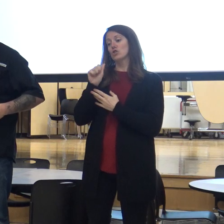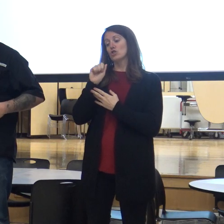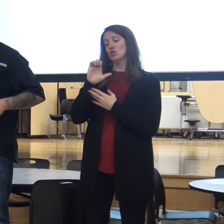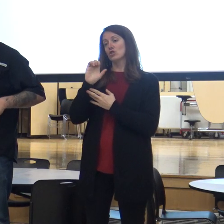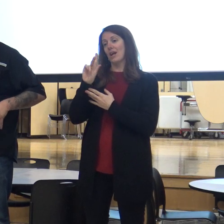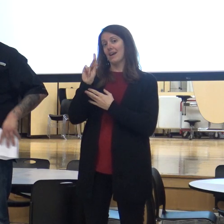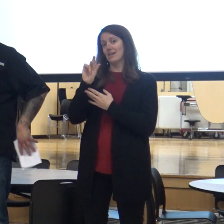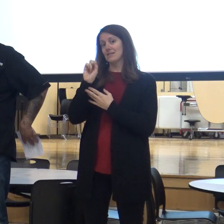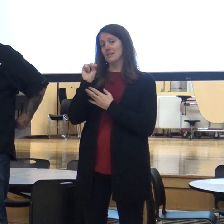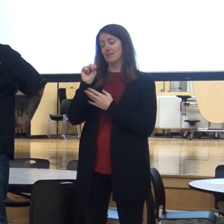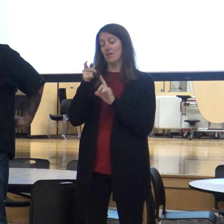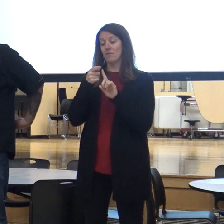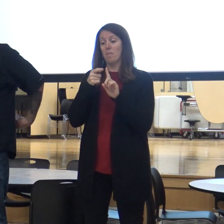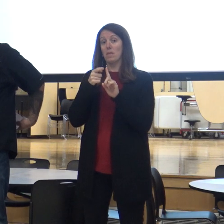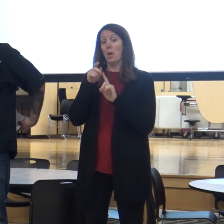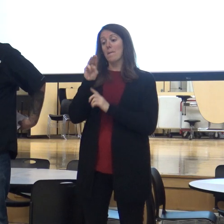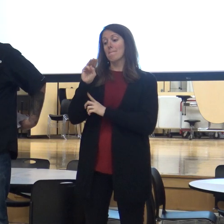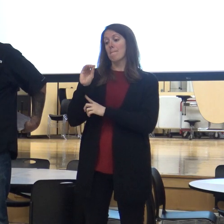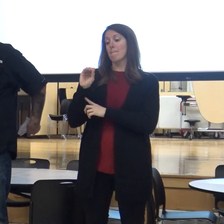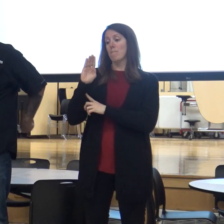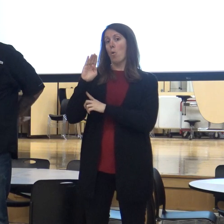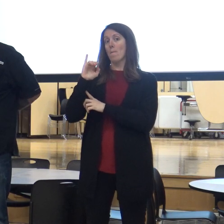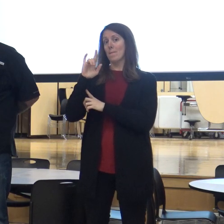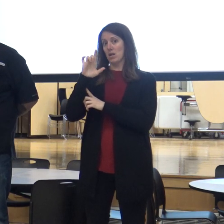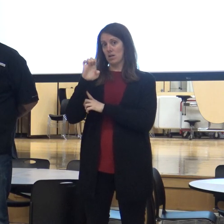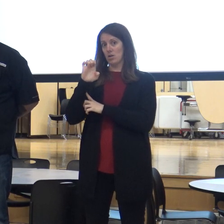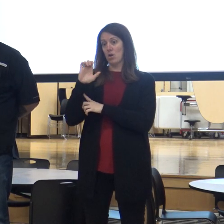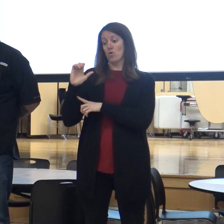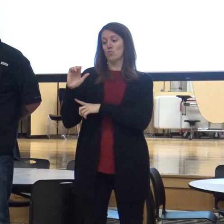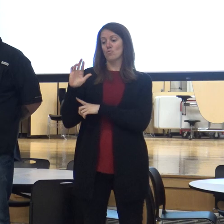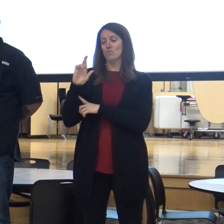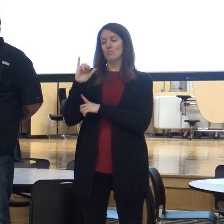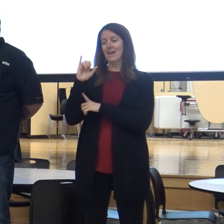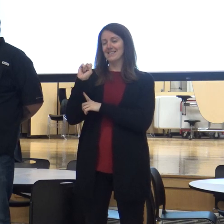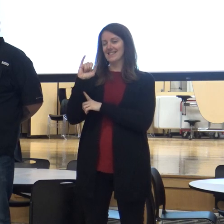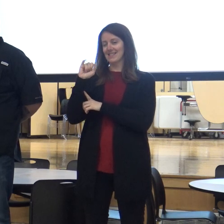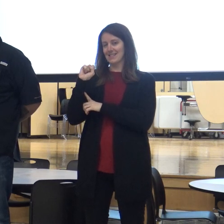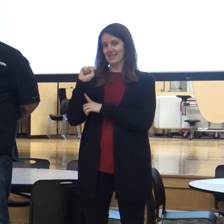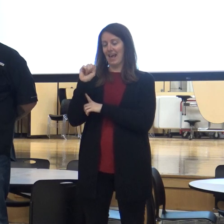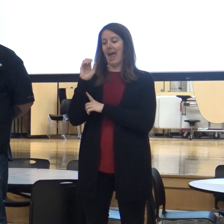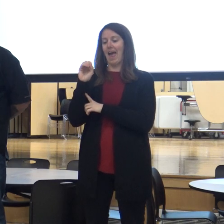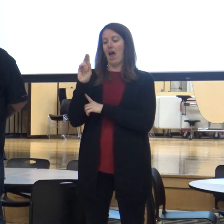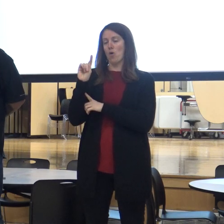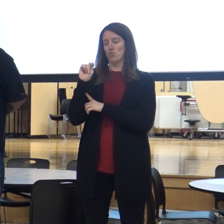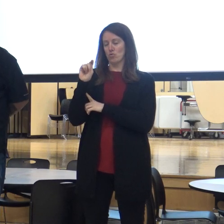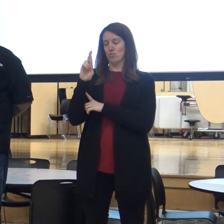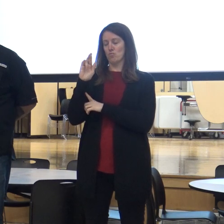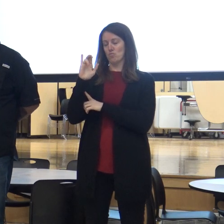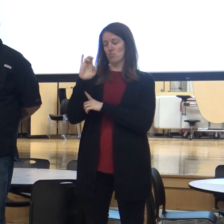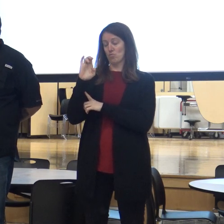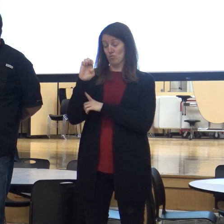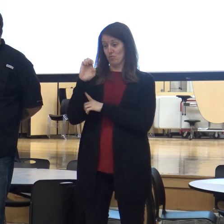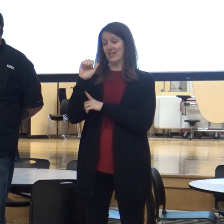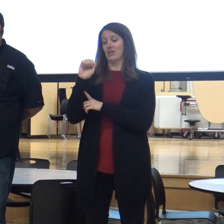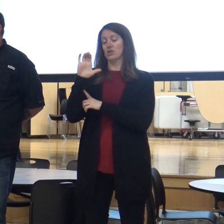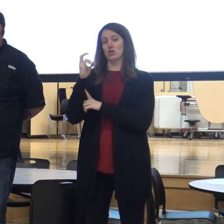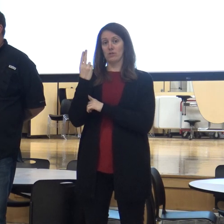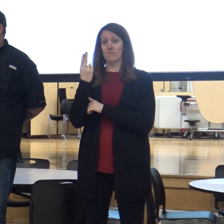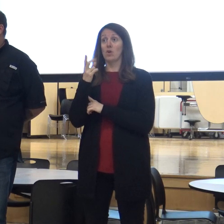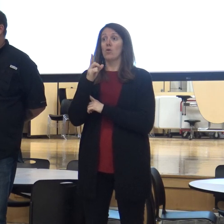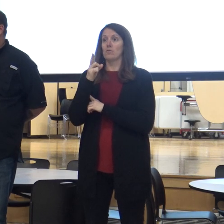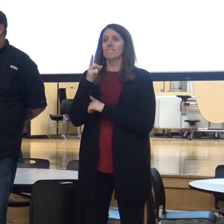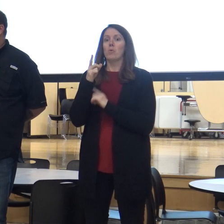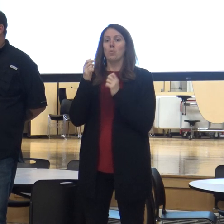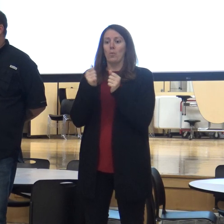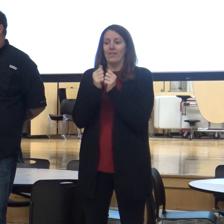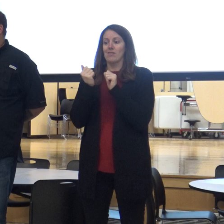Outreach. And so again, when we have significant events and we look at the extra staff that comes into our buildings, we've been very grateful for additional Northern Pines mental